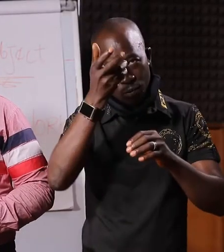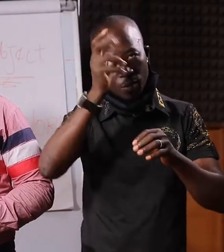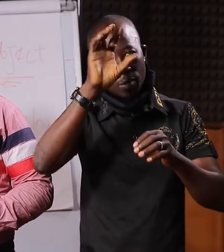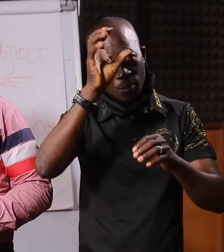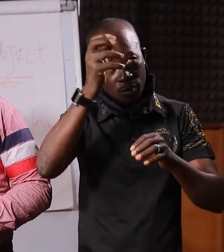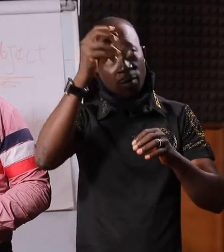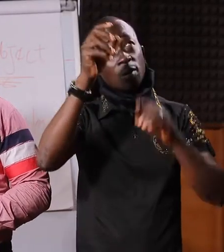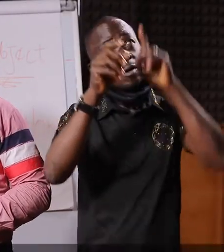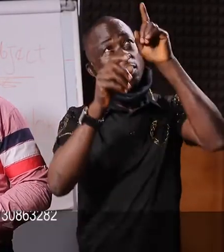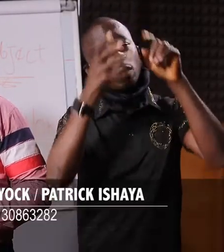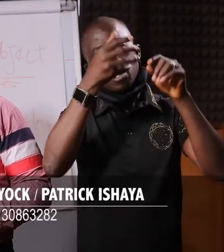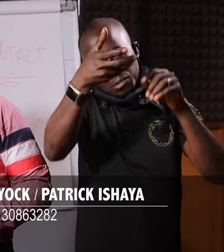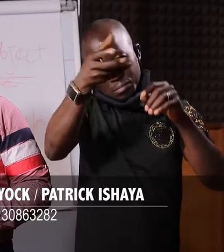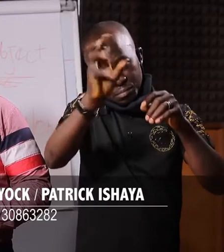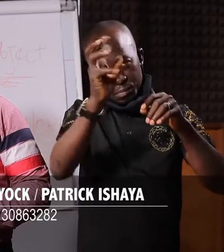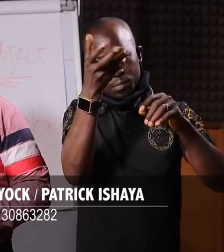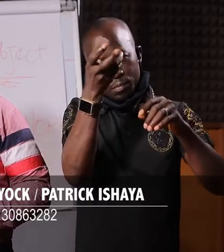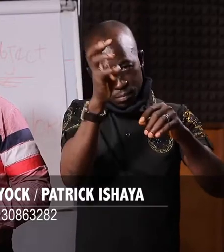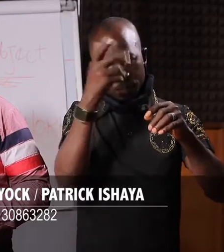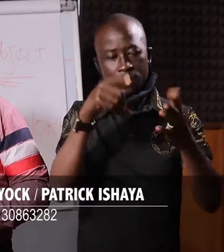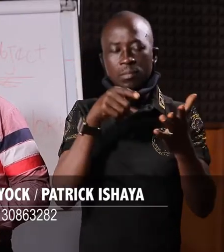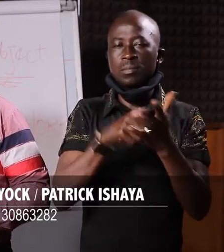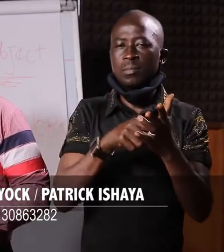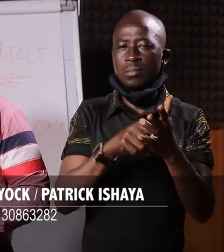holder and losing it, this